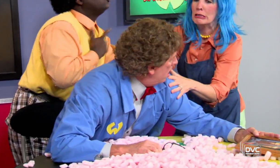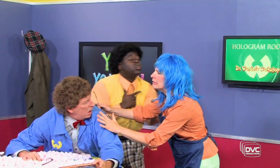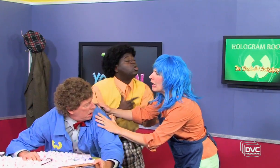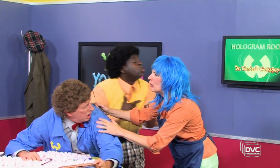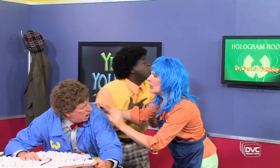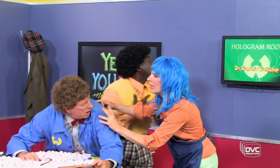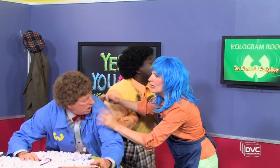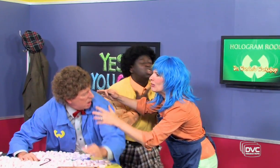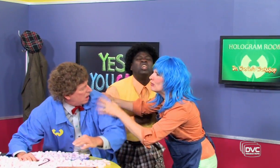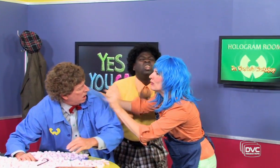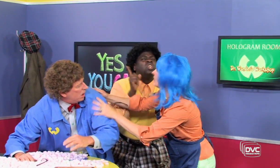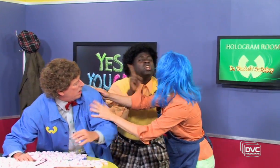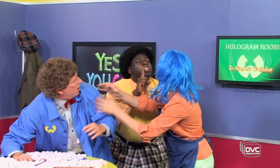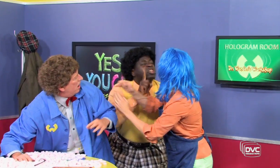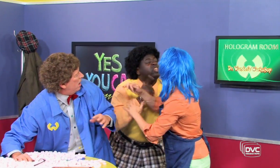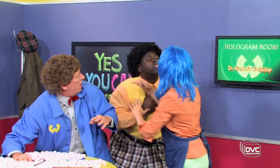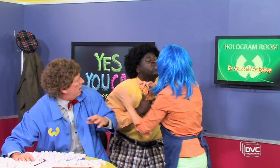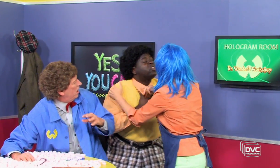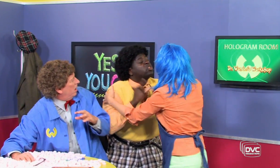Dr. Wonder, where is he?